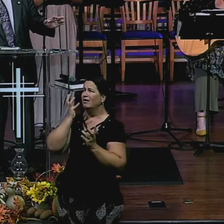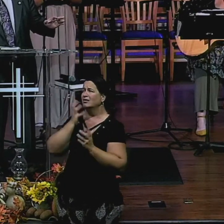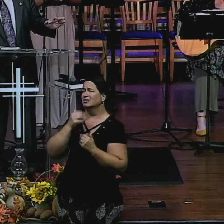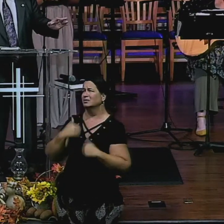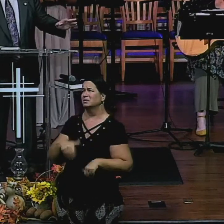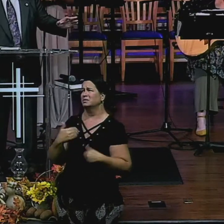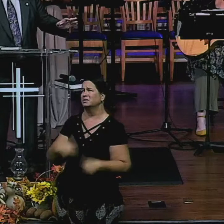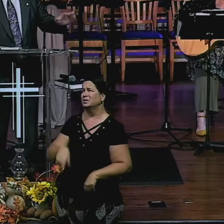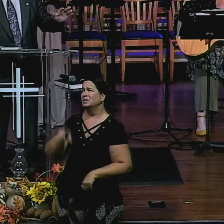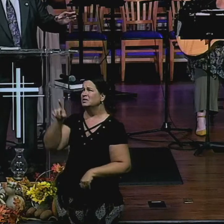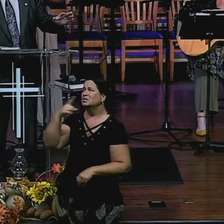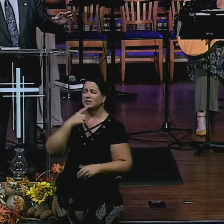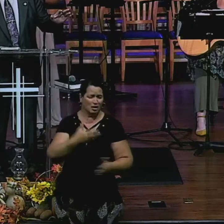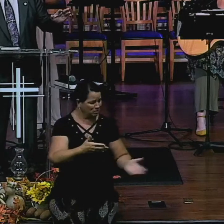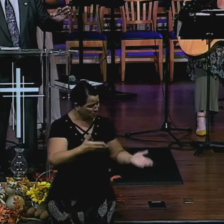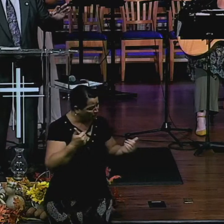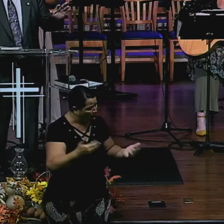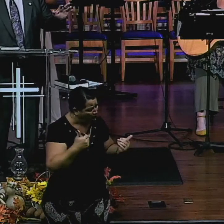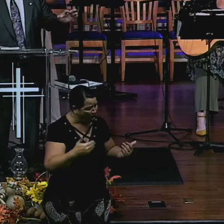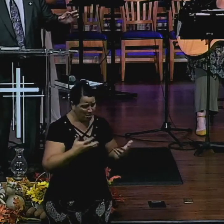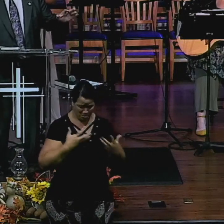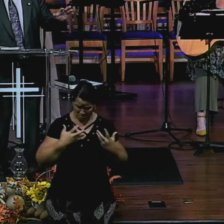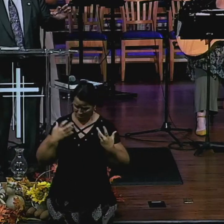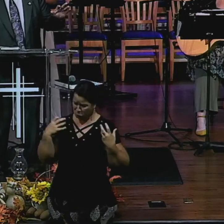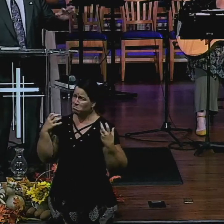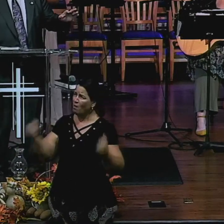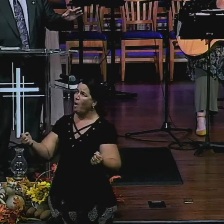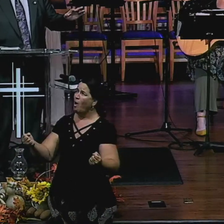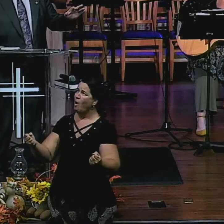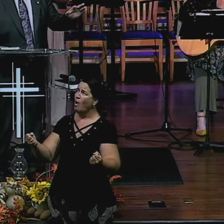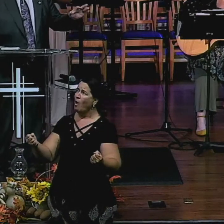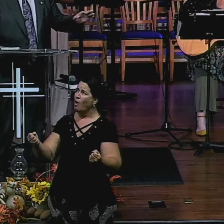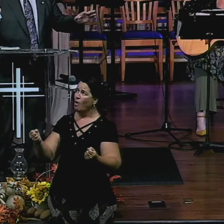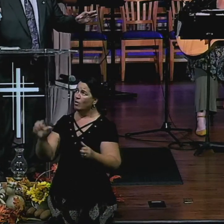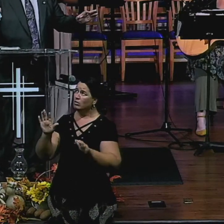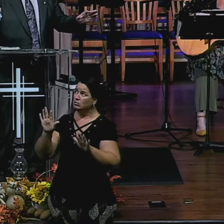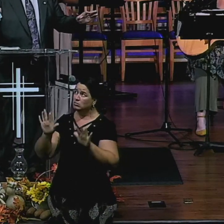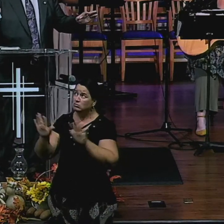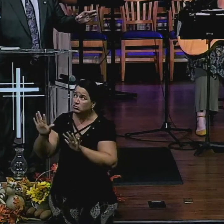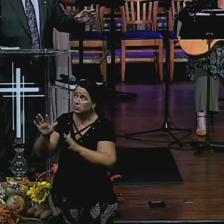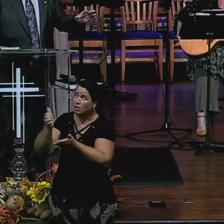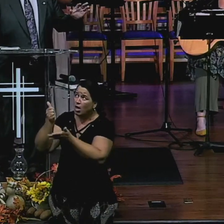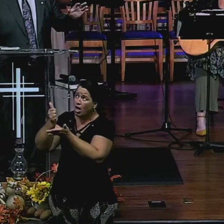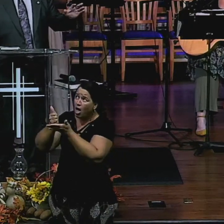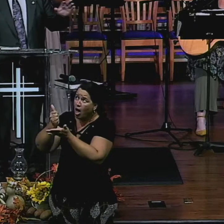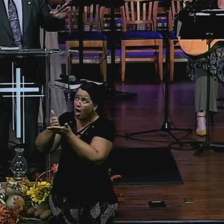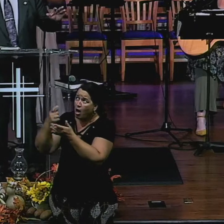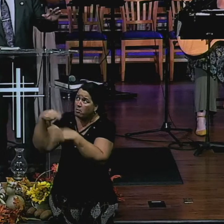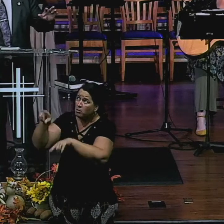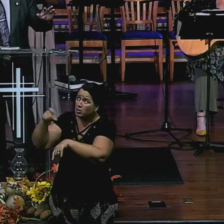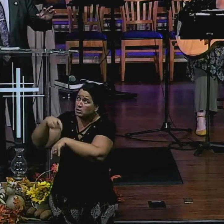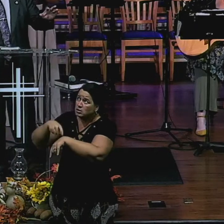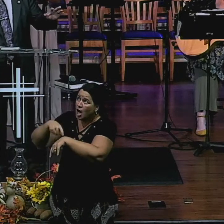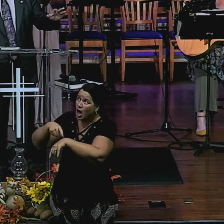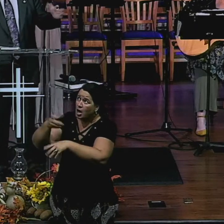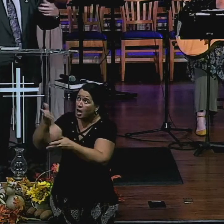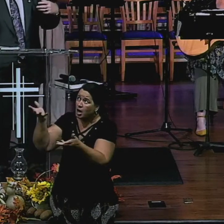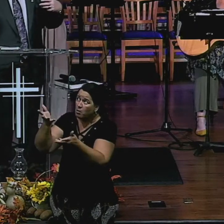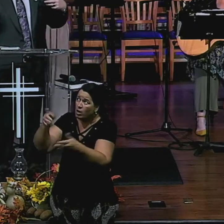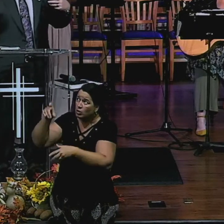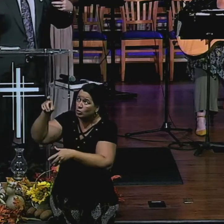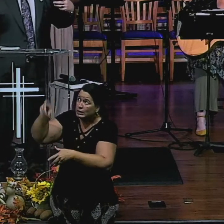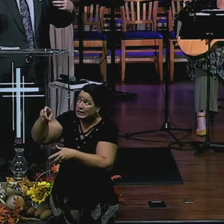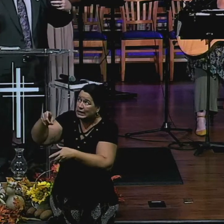say, come boldly to the throne room of grace to obtain mercy and find grace to help in your time of need. For you've given us a high priest, your son